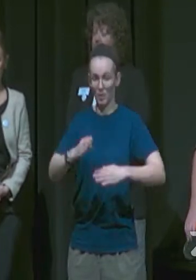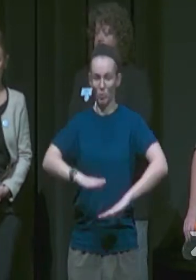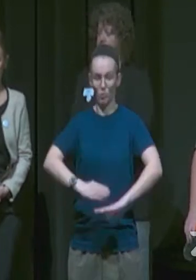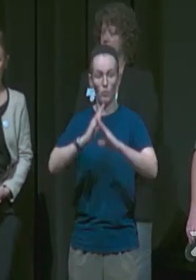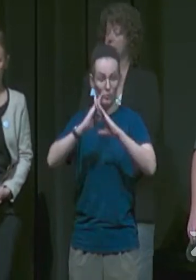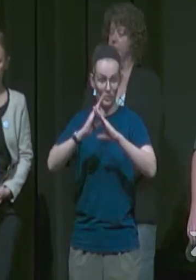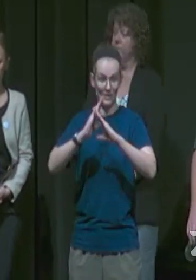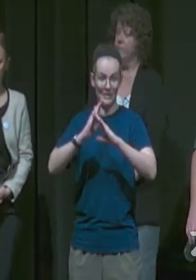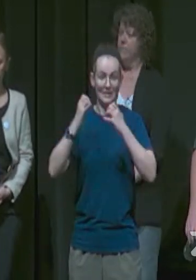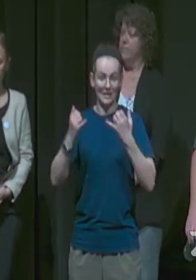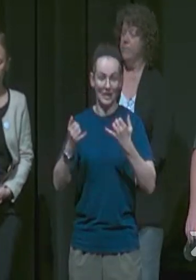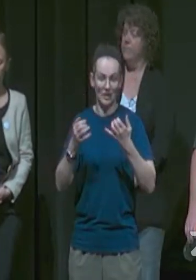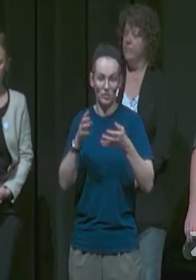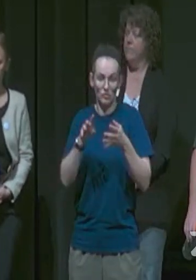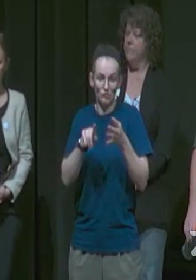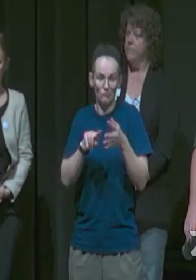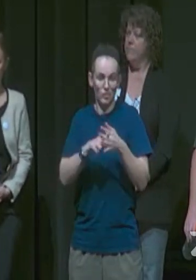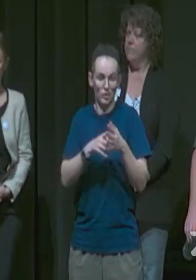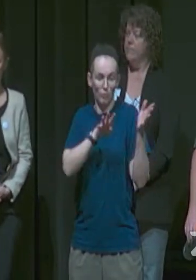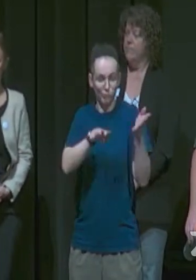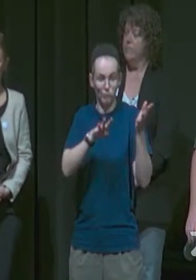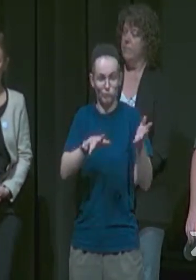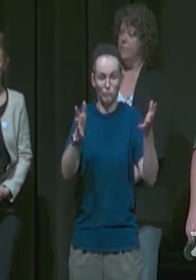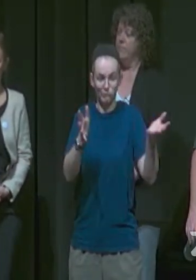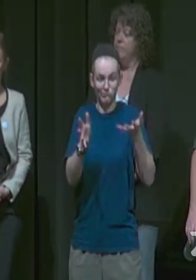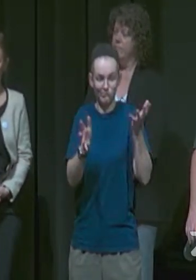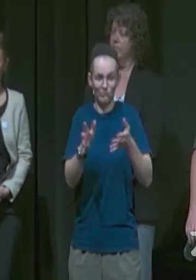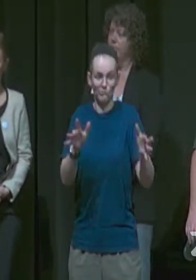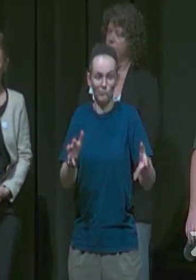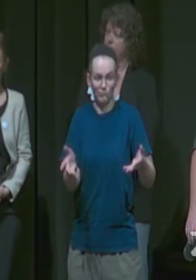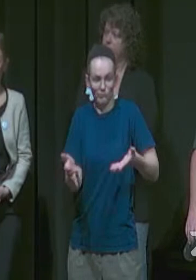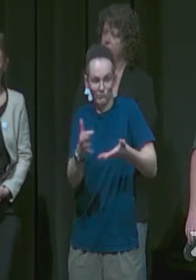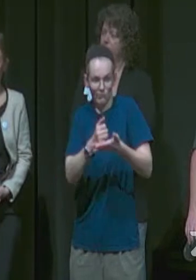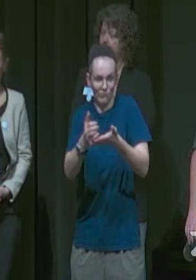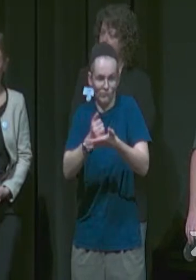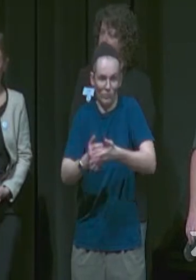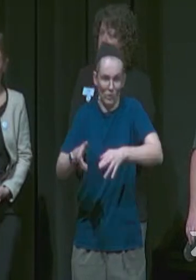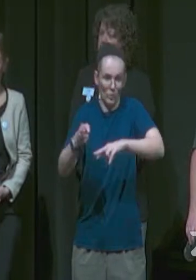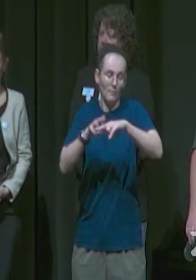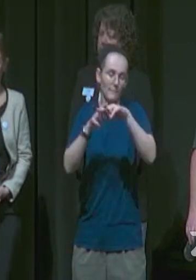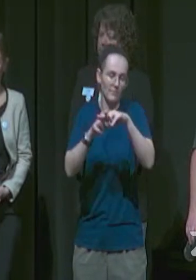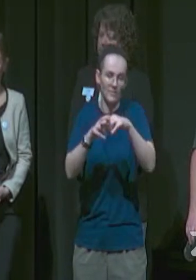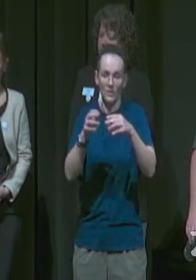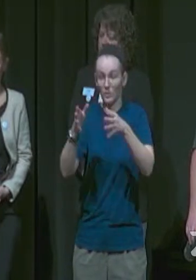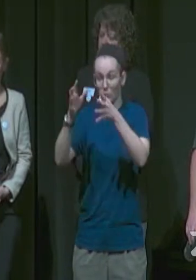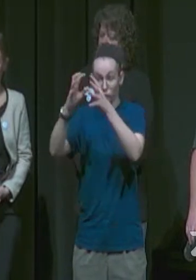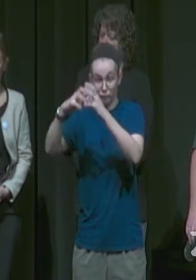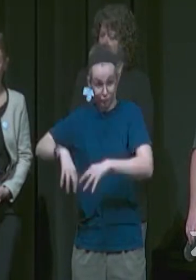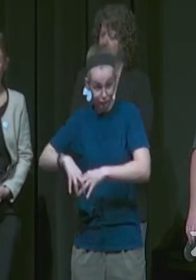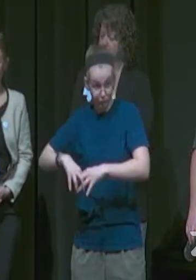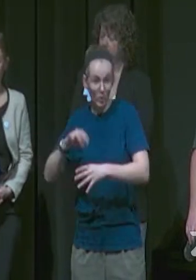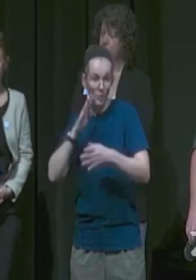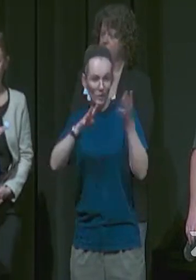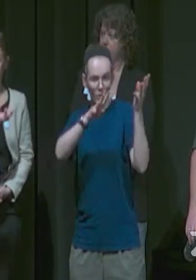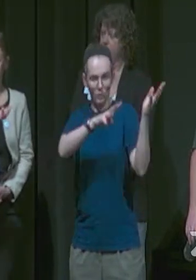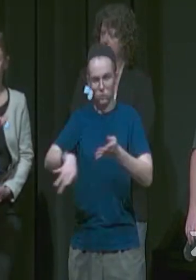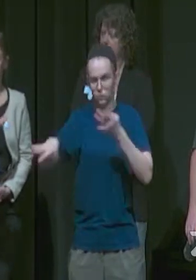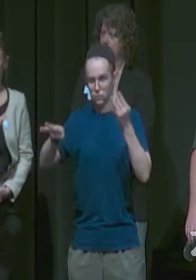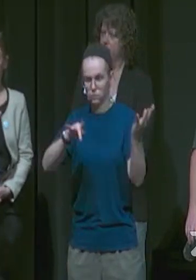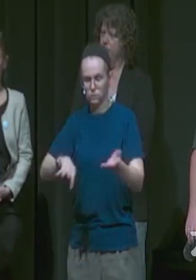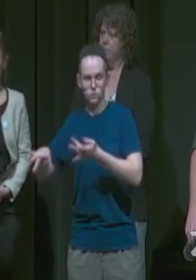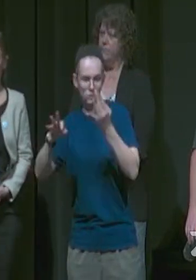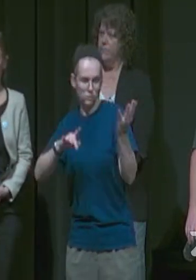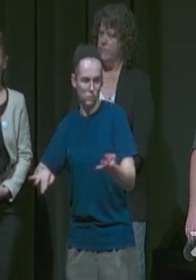conveyor belt, and now they start piling stuff up. Once we take that structure out, the river's going to go, thank you, and it's going to